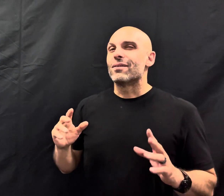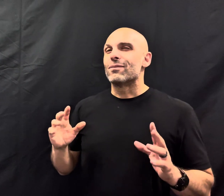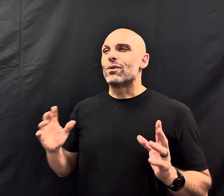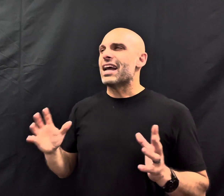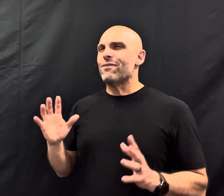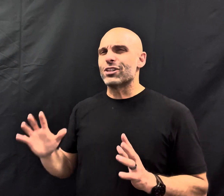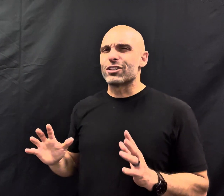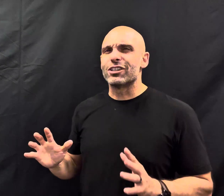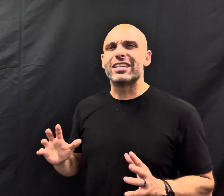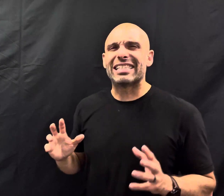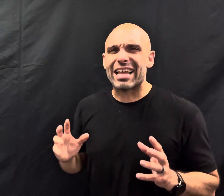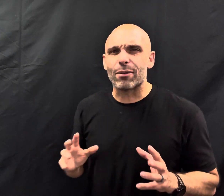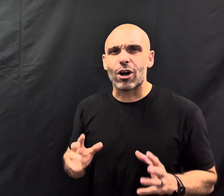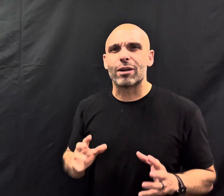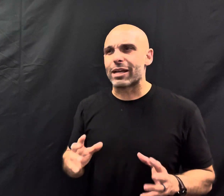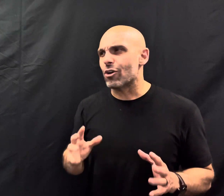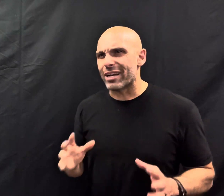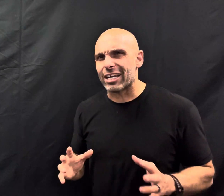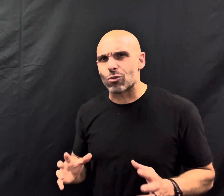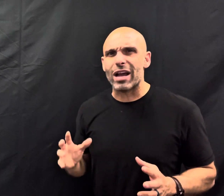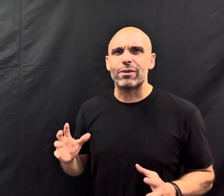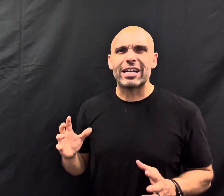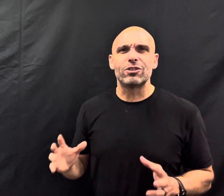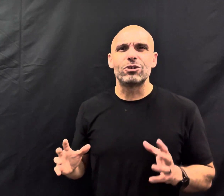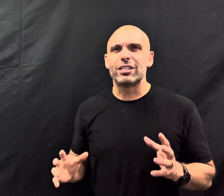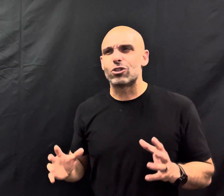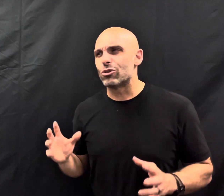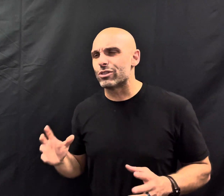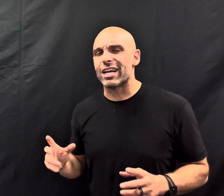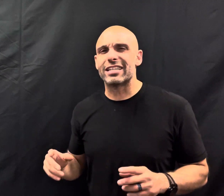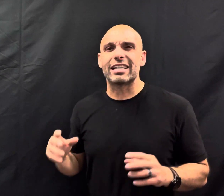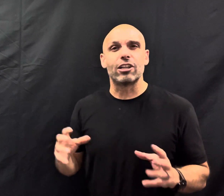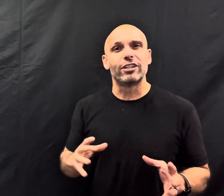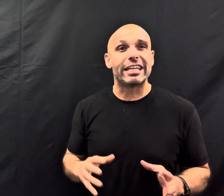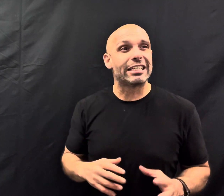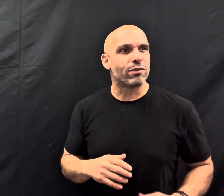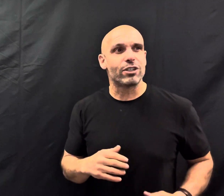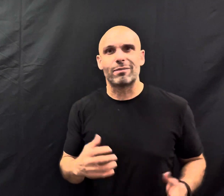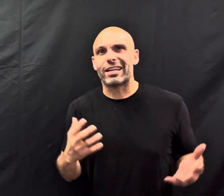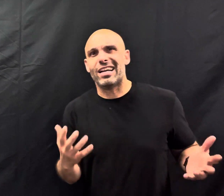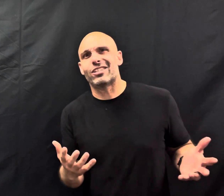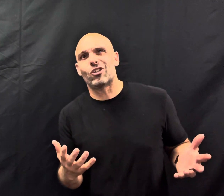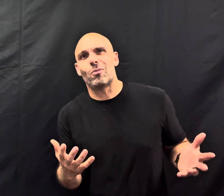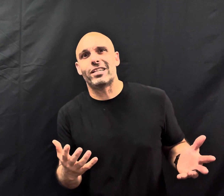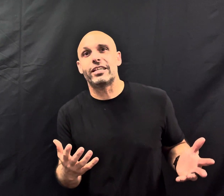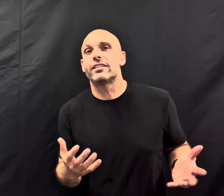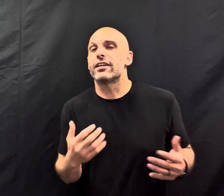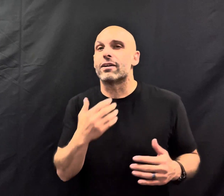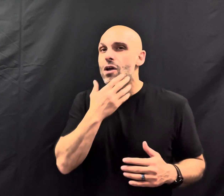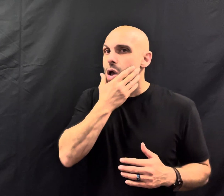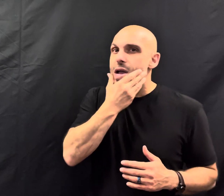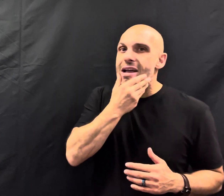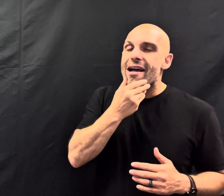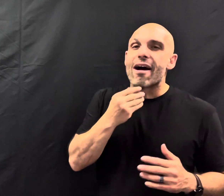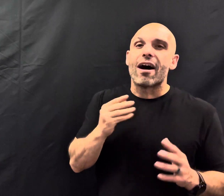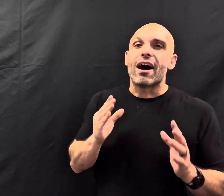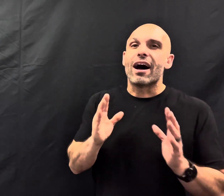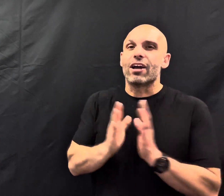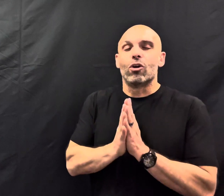When I first learned these, they were hard. I'm like, oh my gosh, why would I do these two signs? And I learned the English version. I'm like, it's so much easier. I always